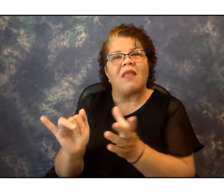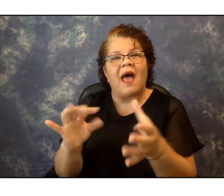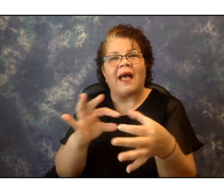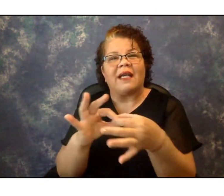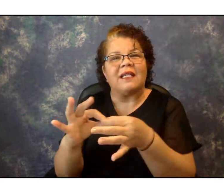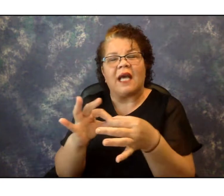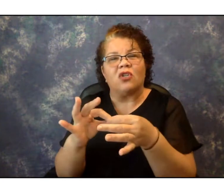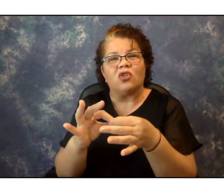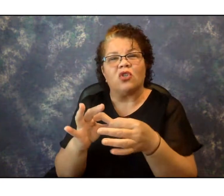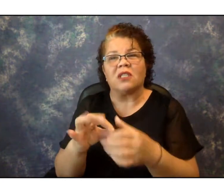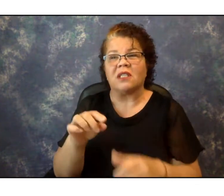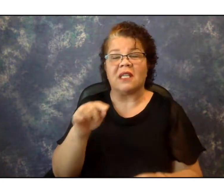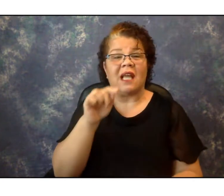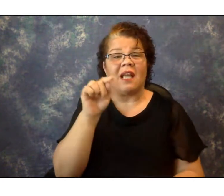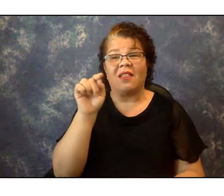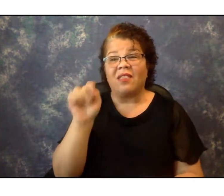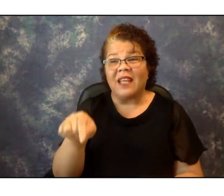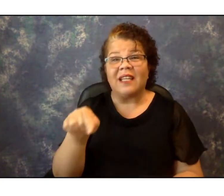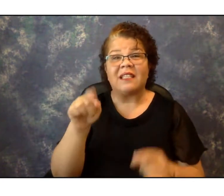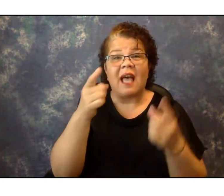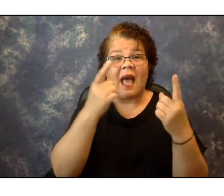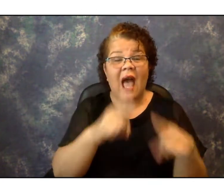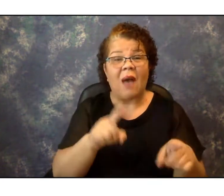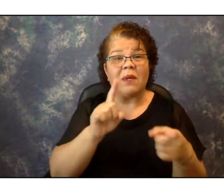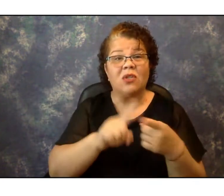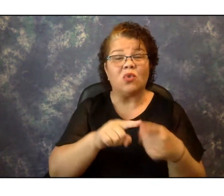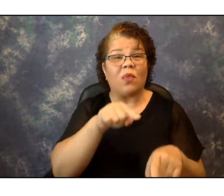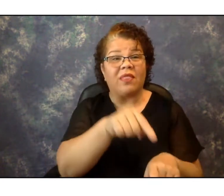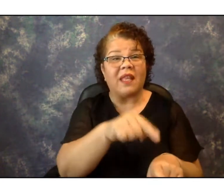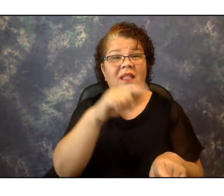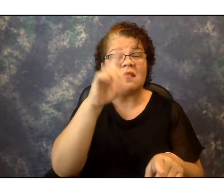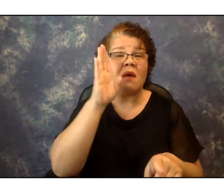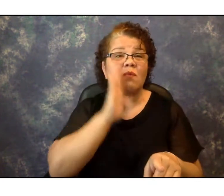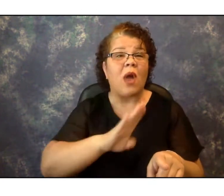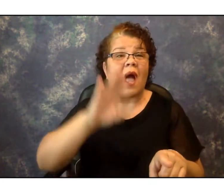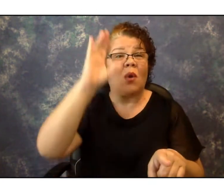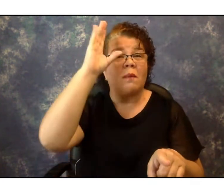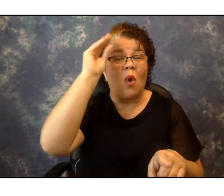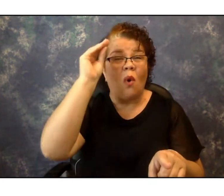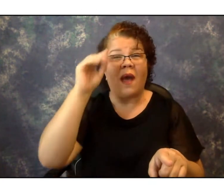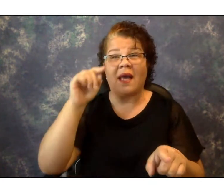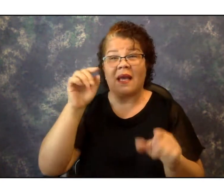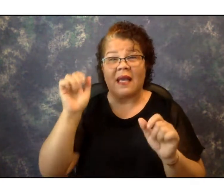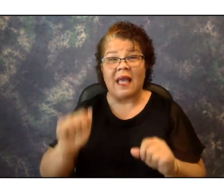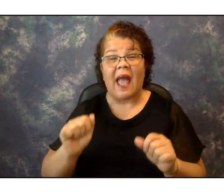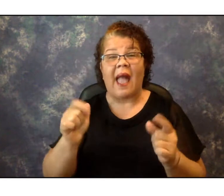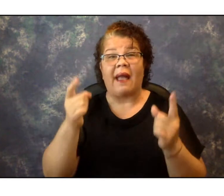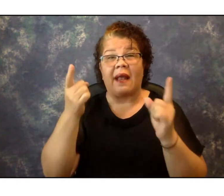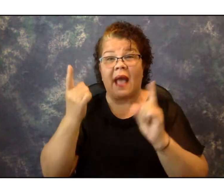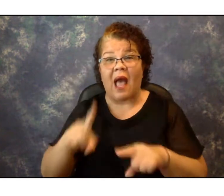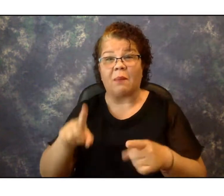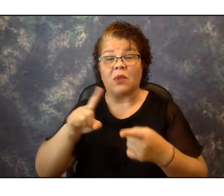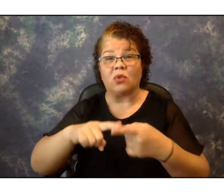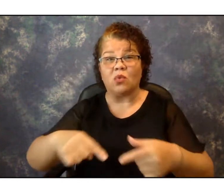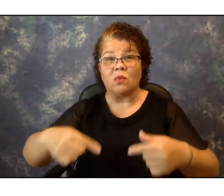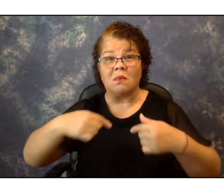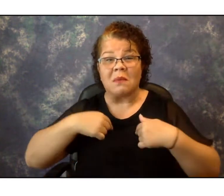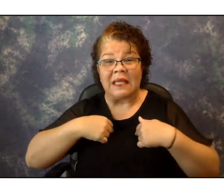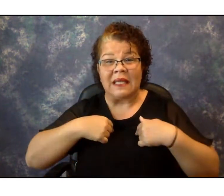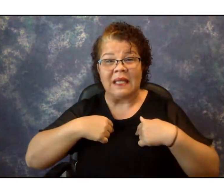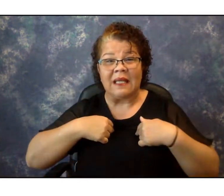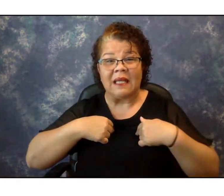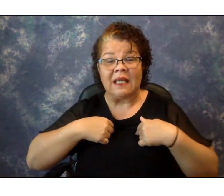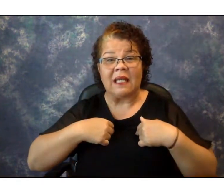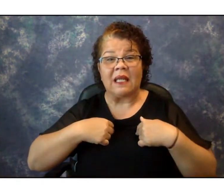brown boy. Could this happen to me in this moment where they're coming of age